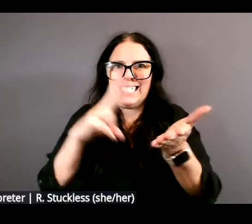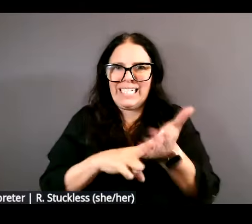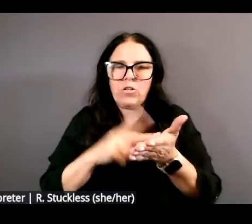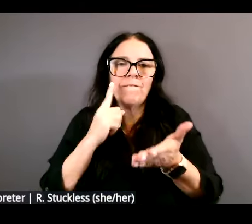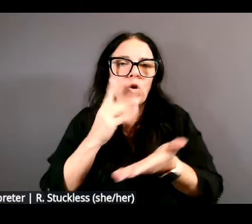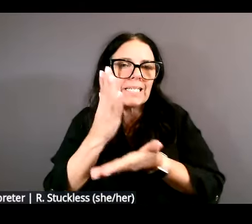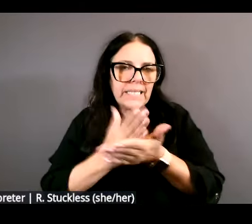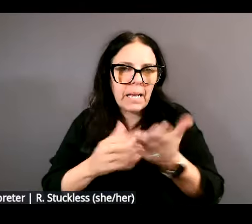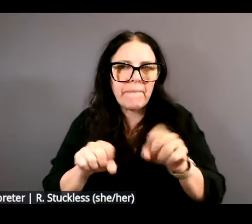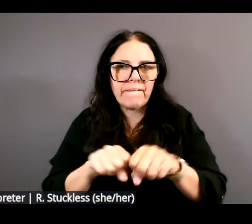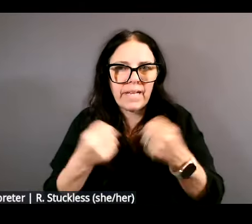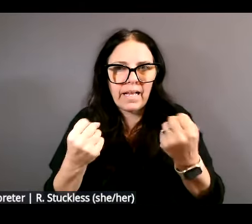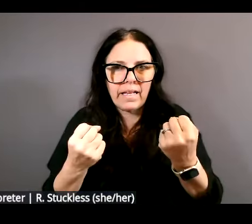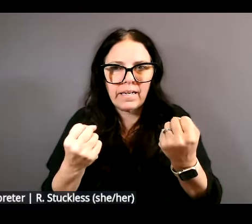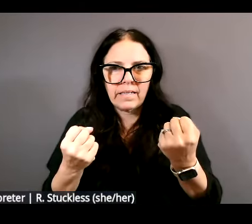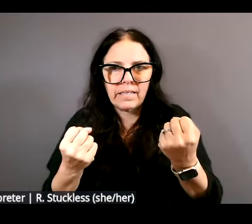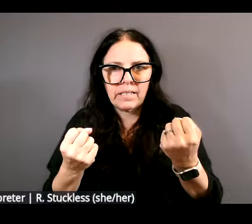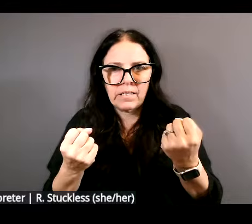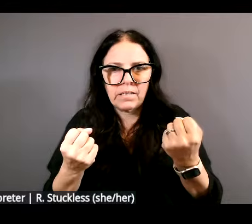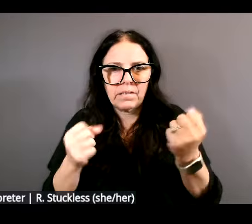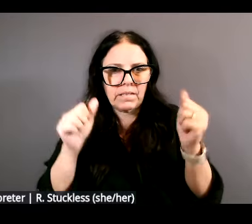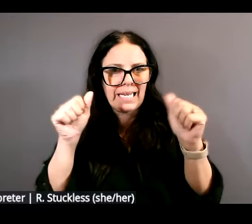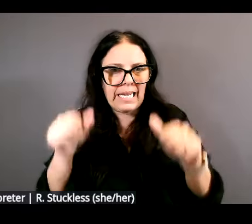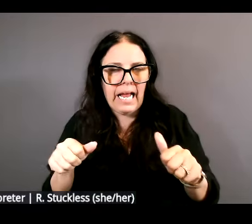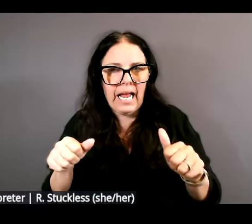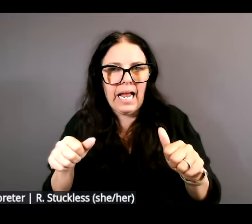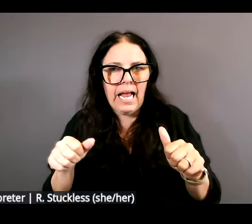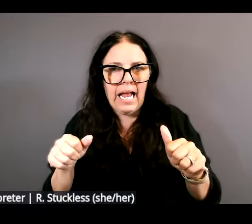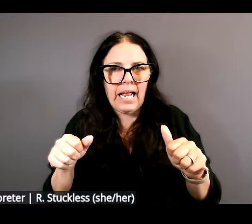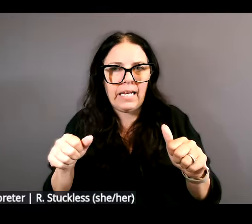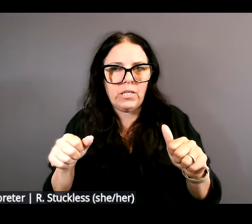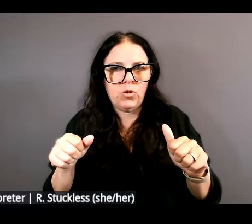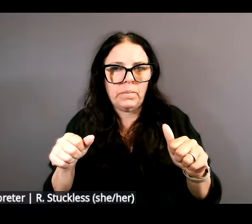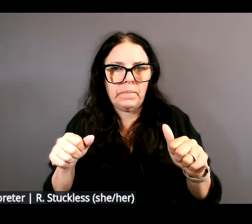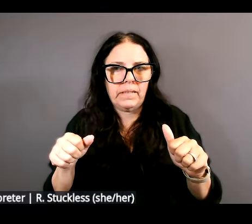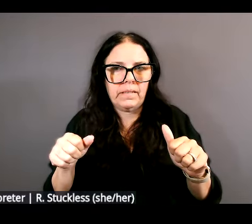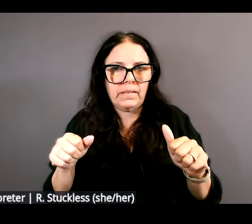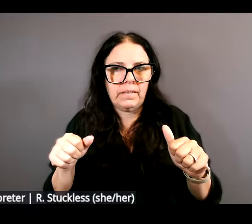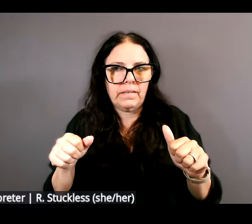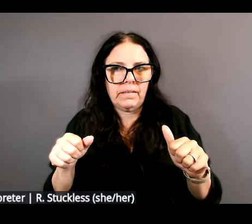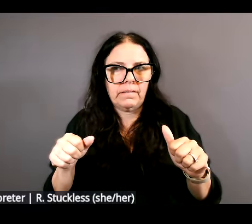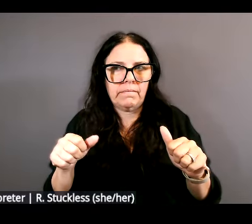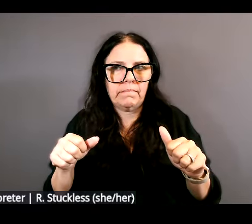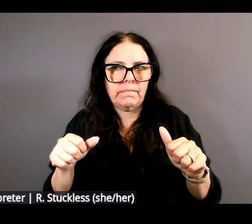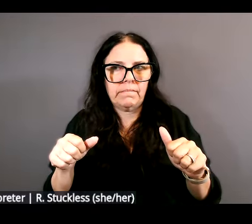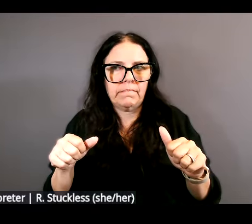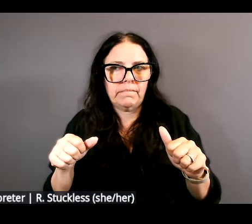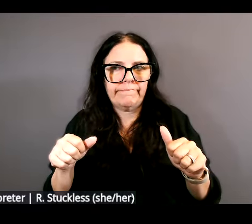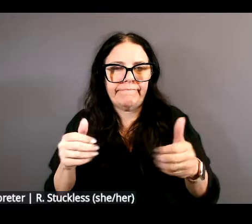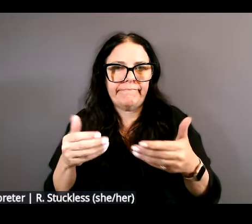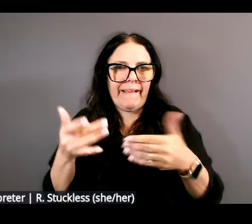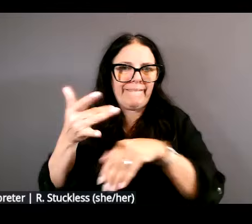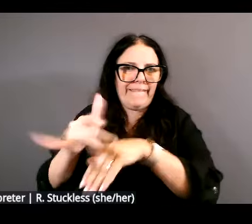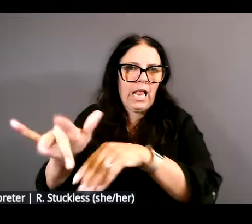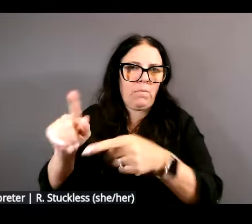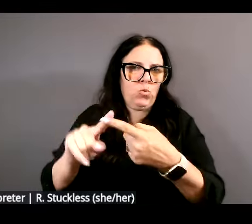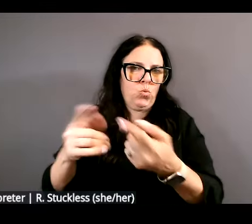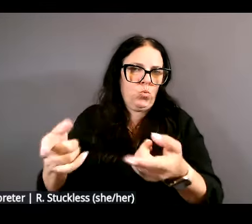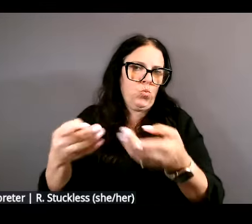violation can be extended to the public? And again, just a suggestion or